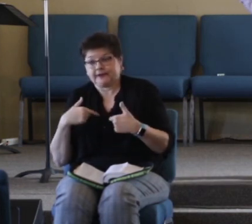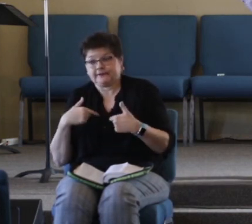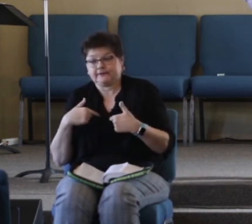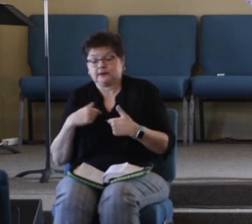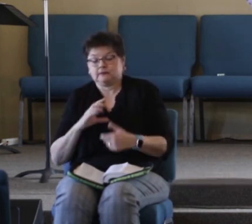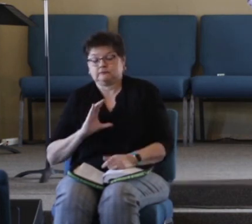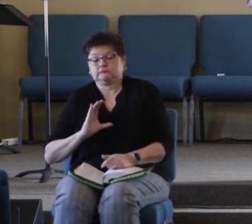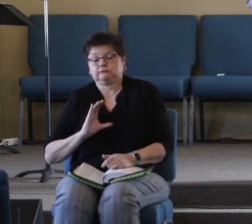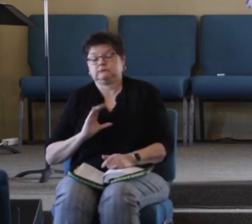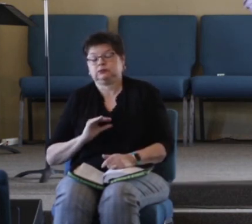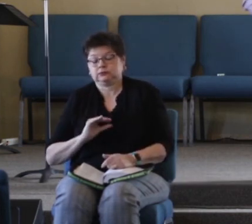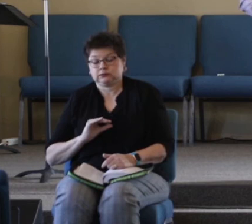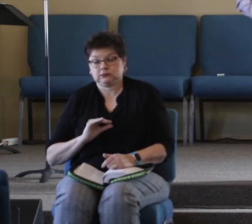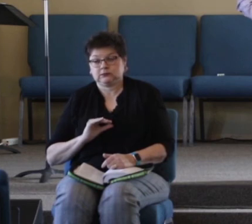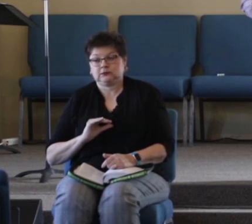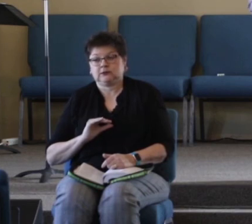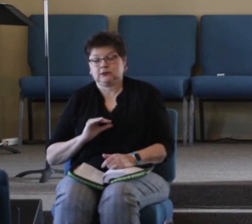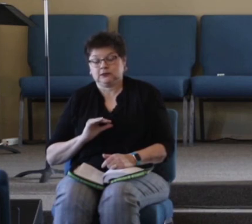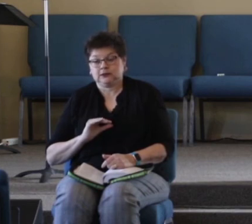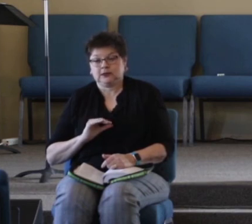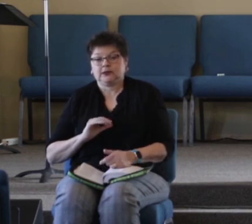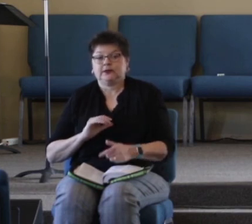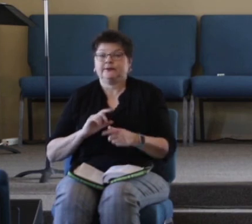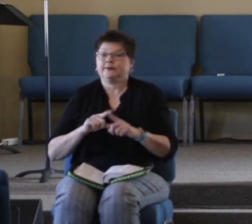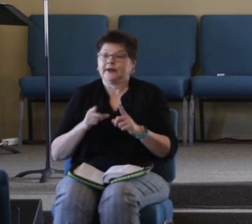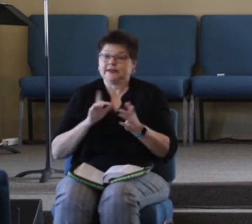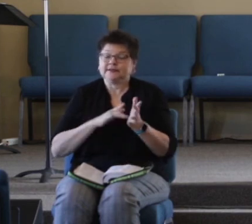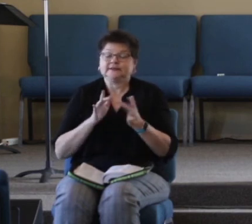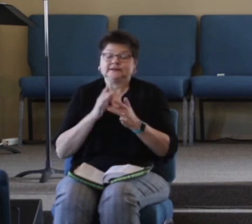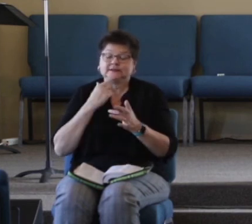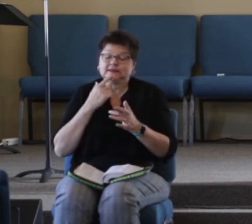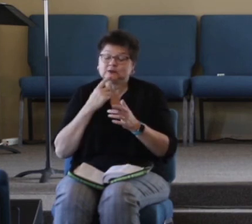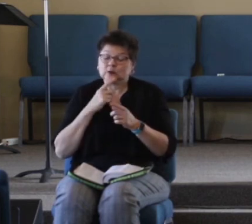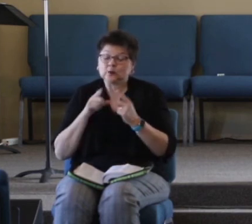us. But Jesus says, when you follow me,